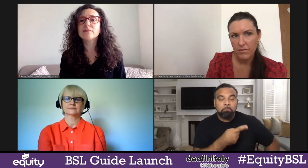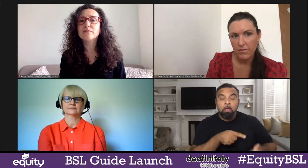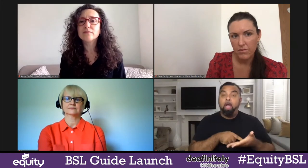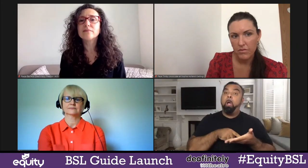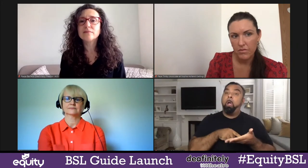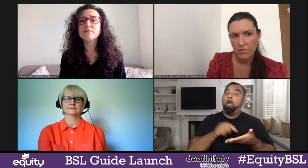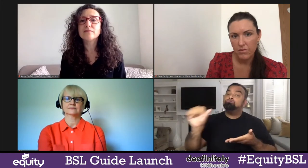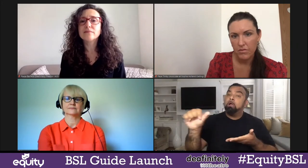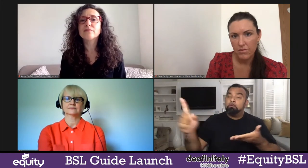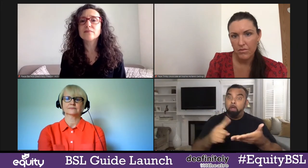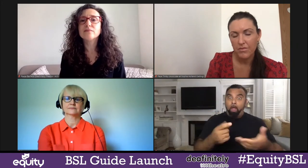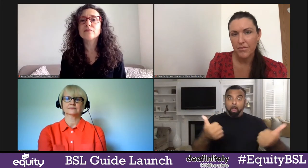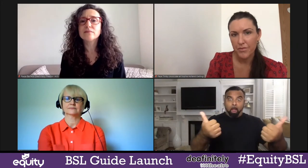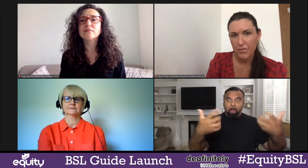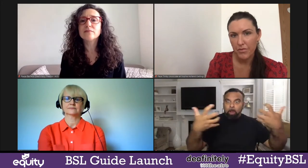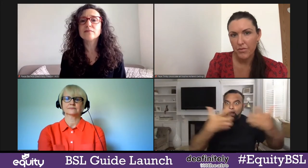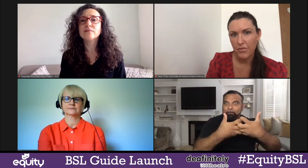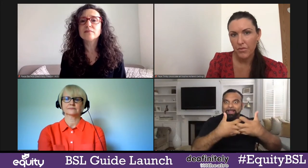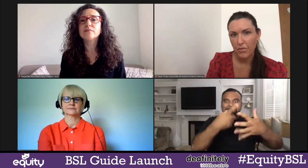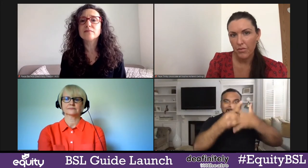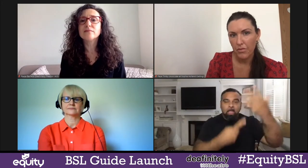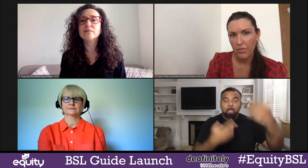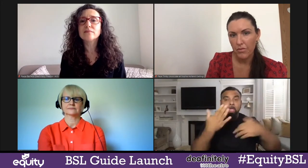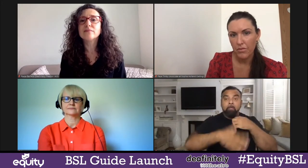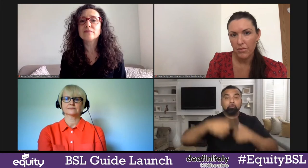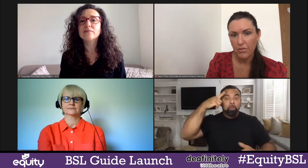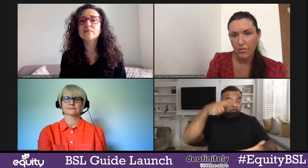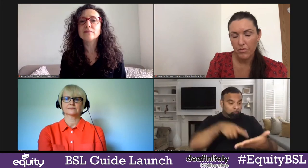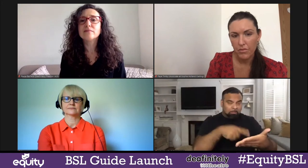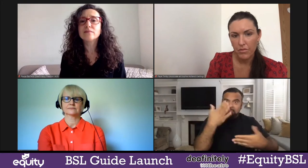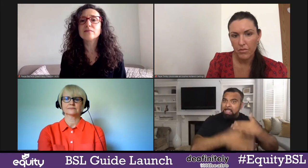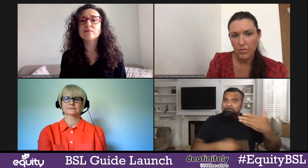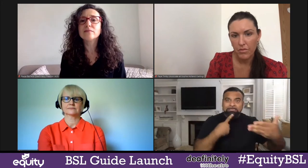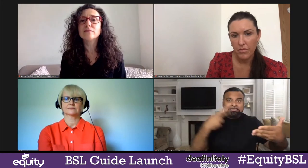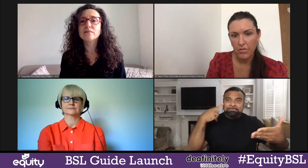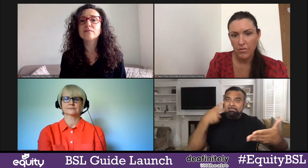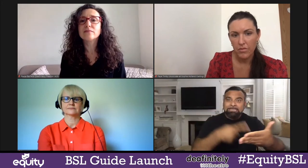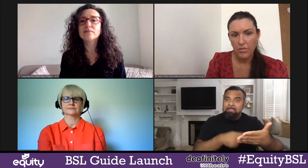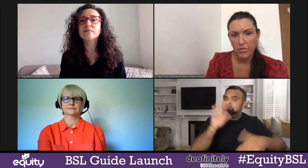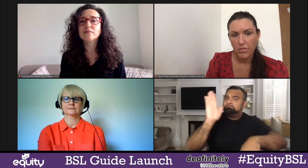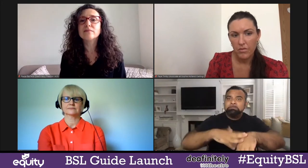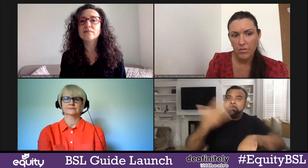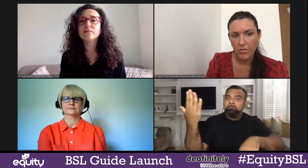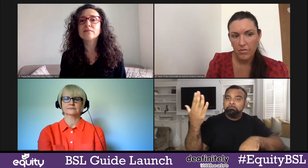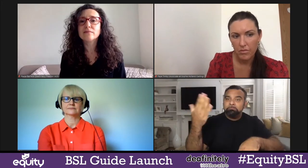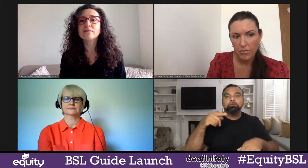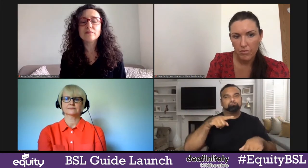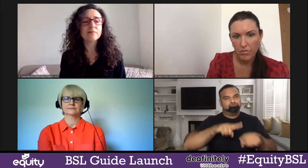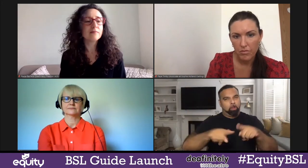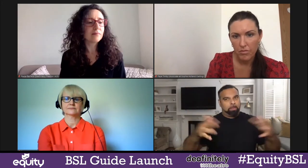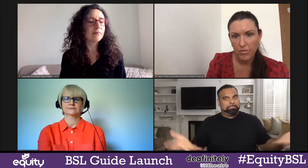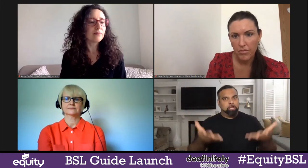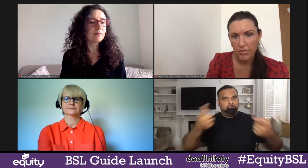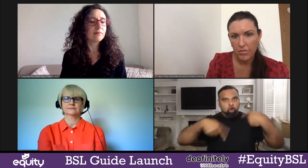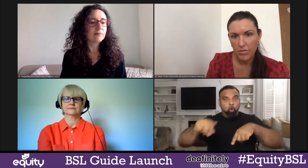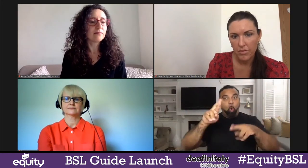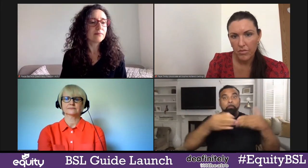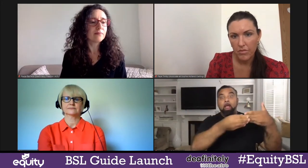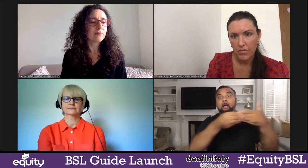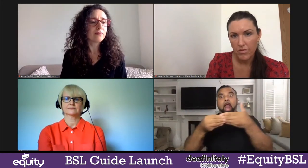be deaf. So therefore, I could be in it. And therefore, we could go for more roles, perhaps if they'd never thought about